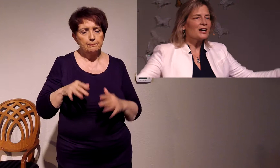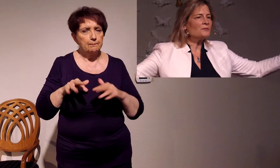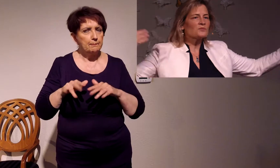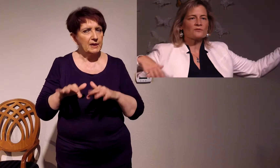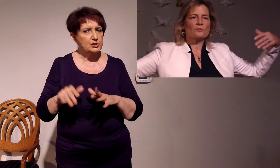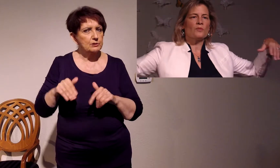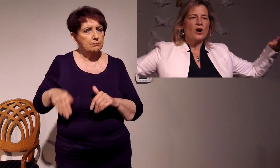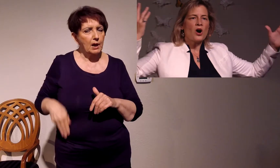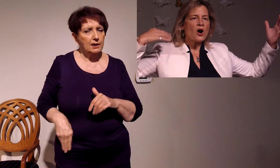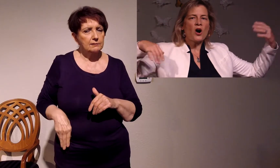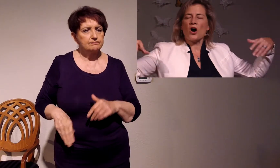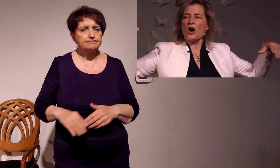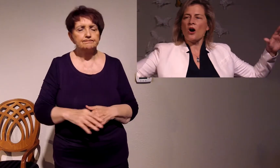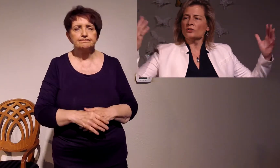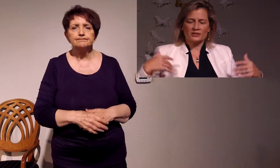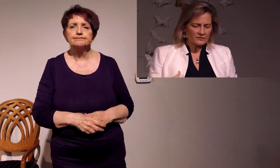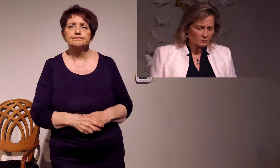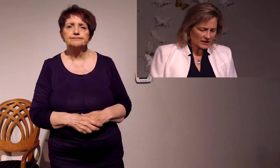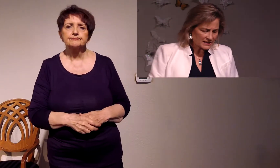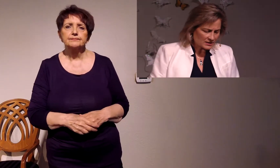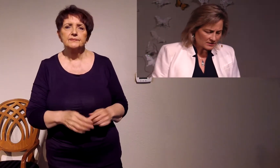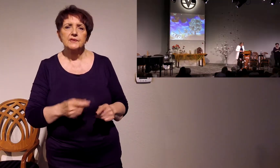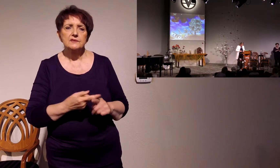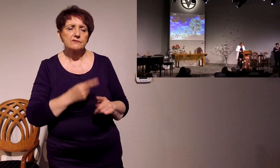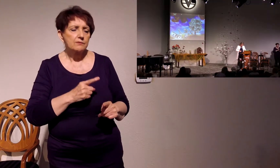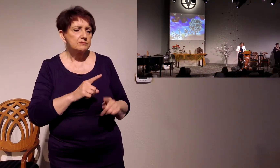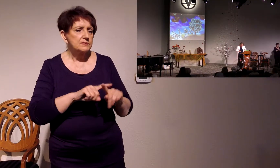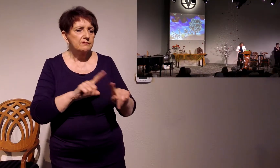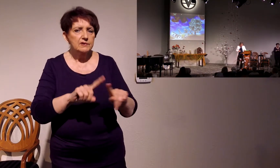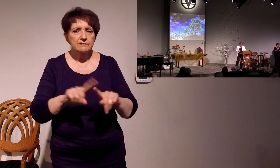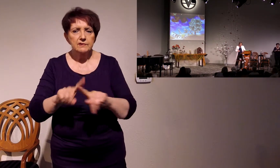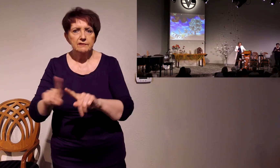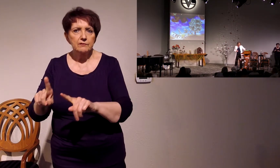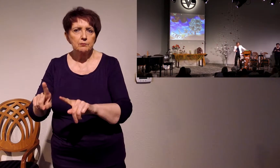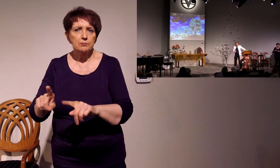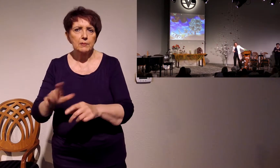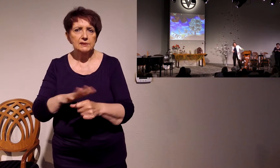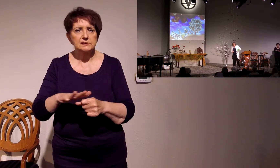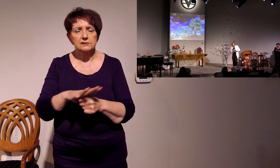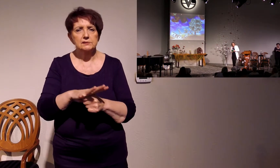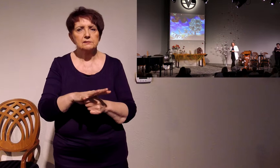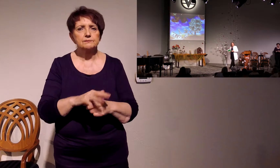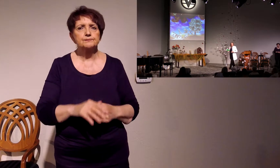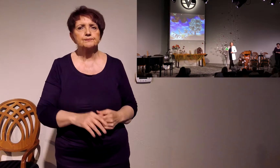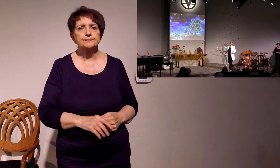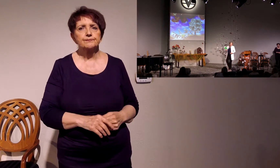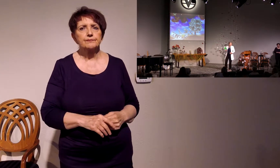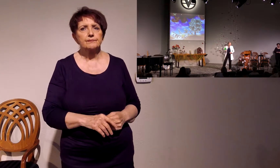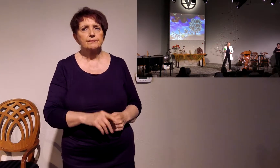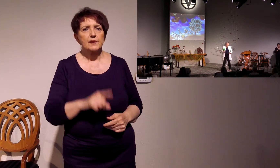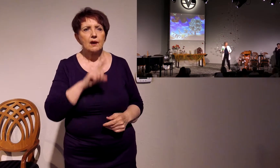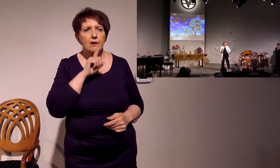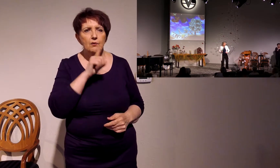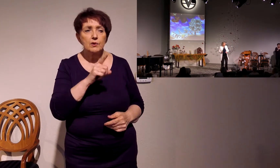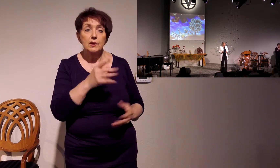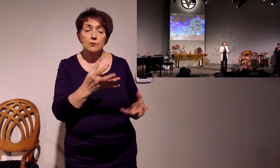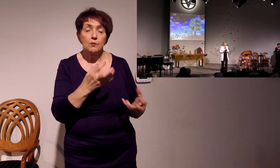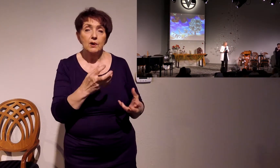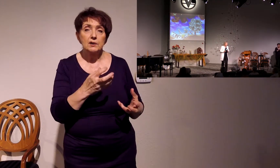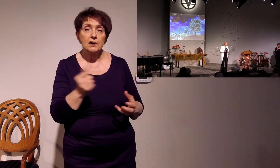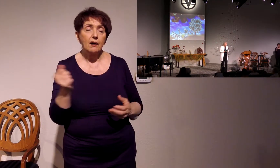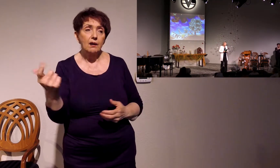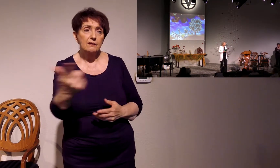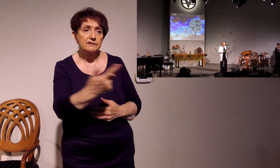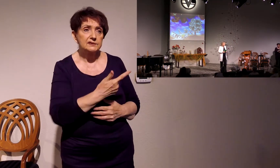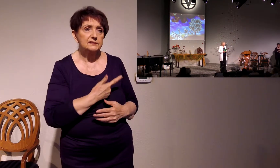And it comes from all different places. So I really want us all